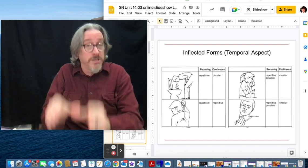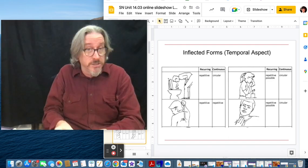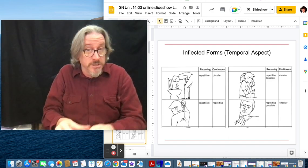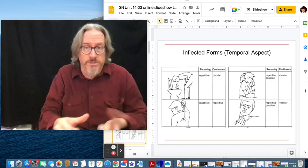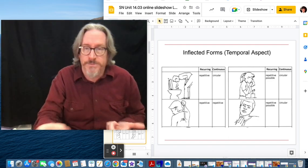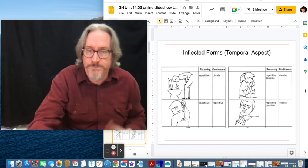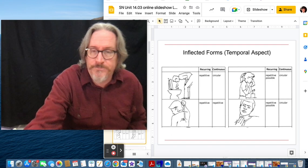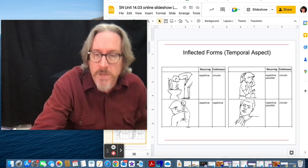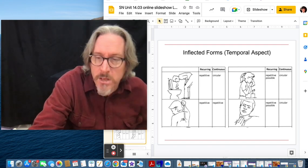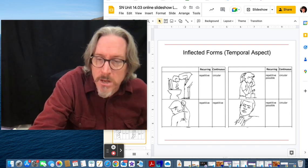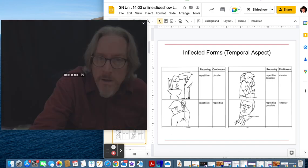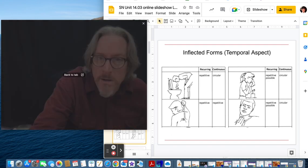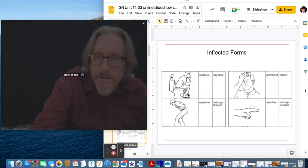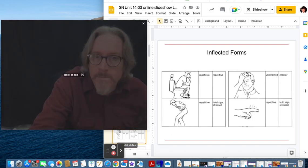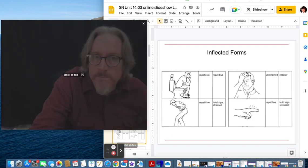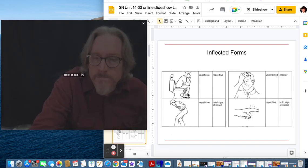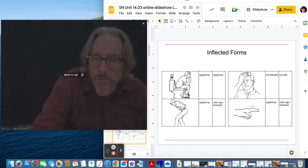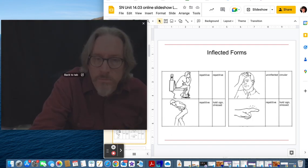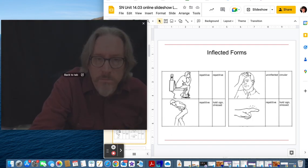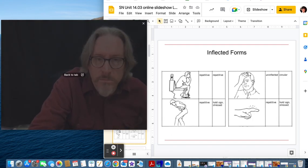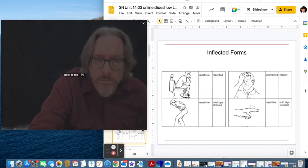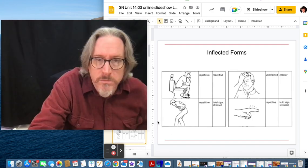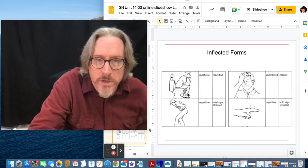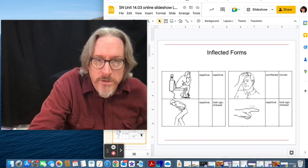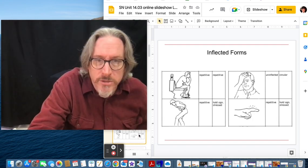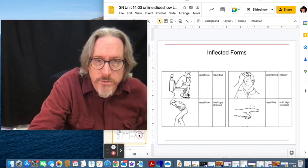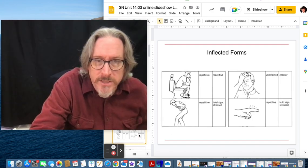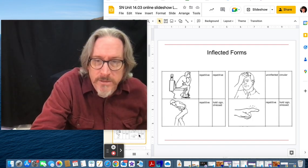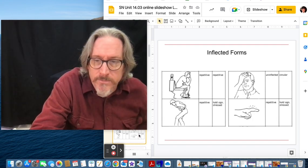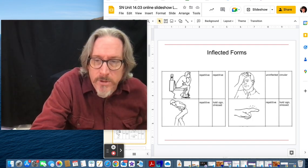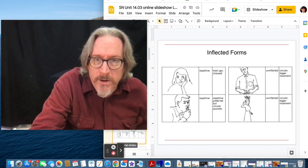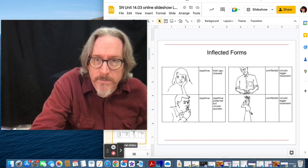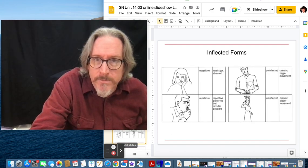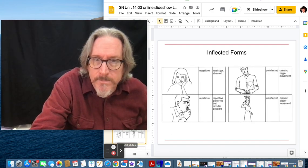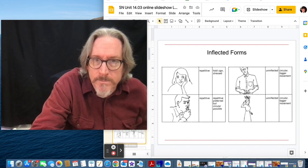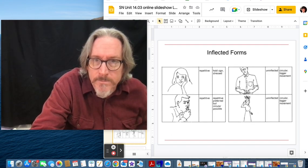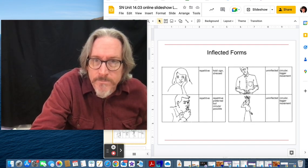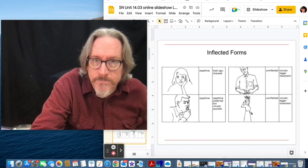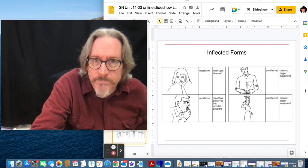continues and continues. Oh, why are you doing that? All right.